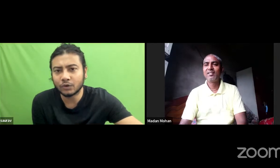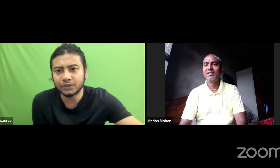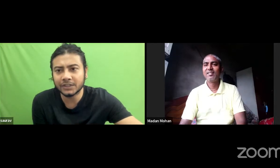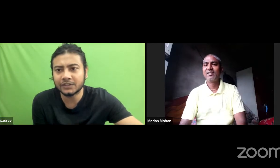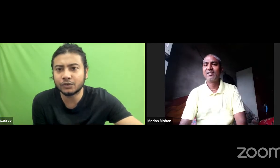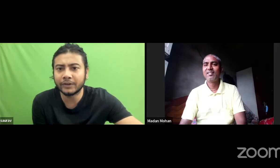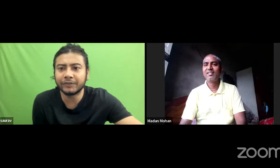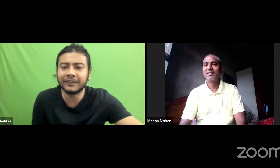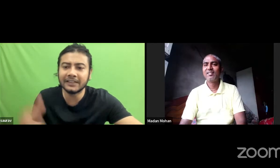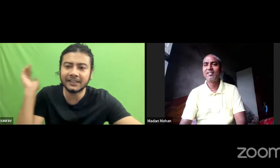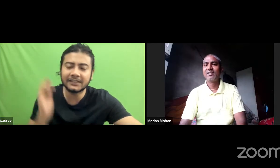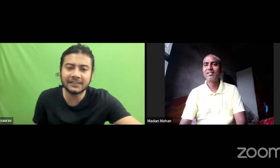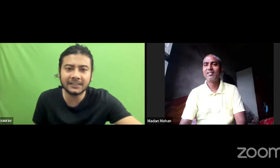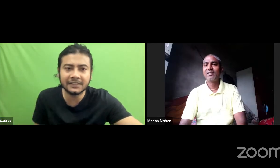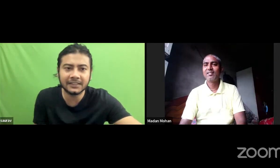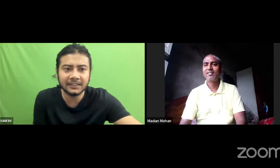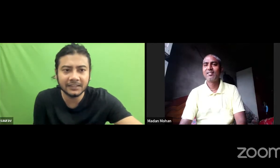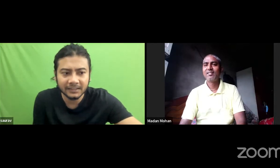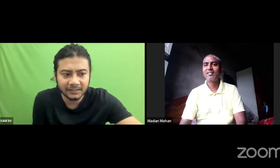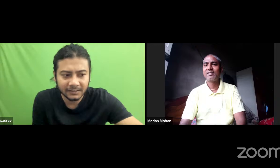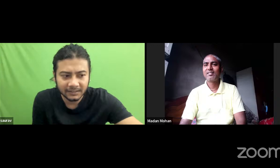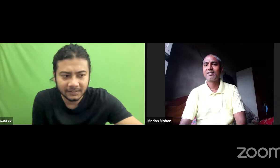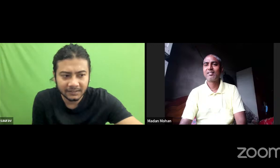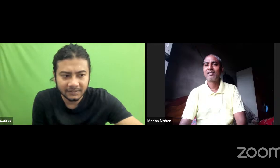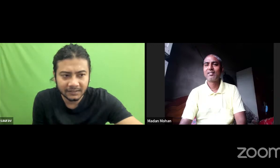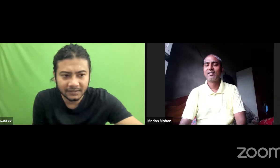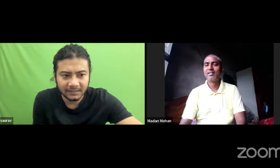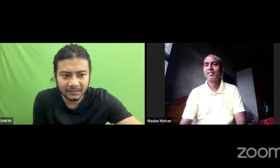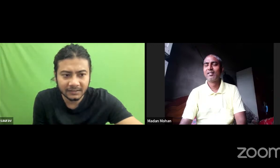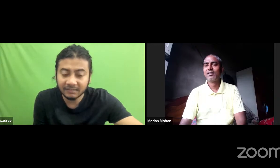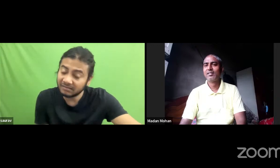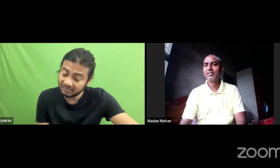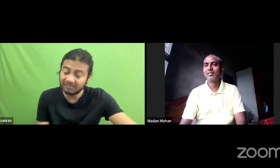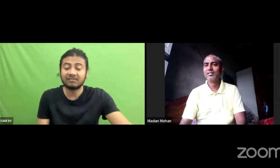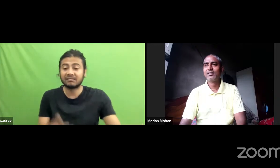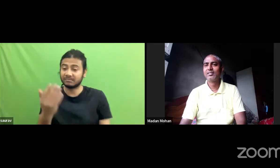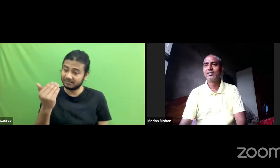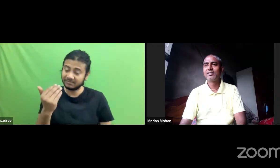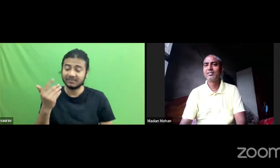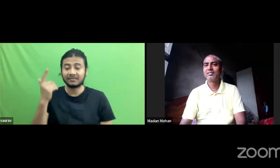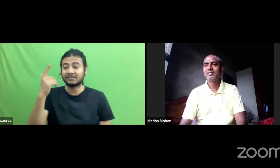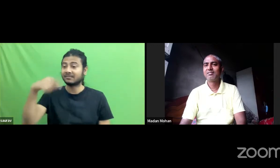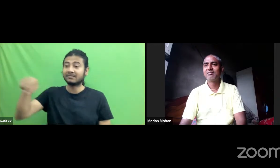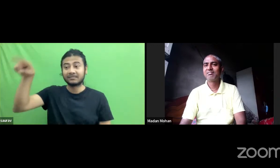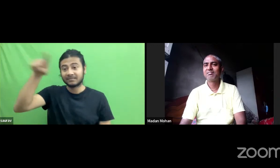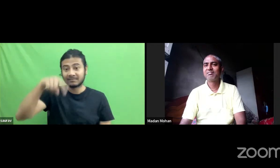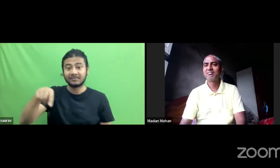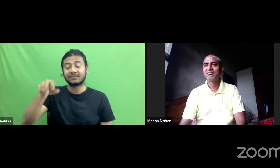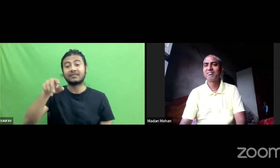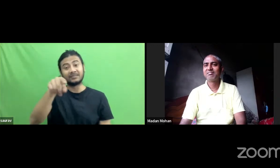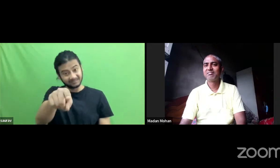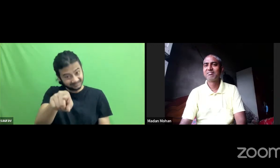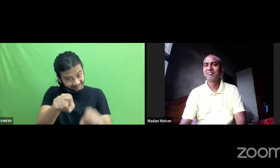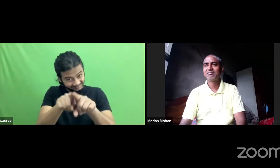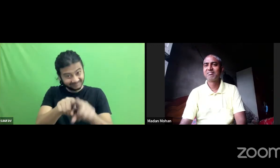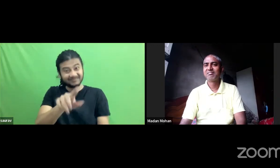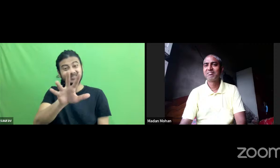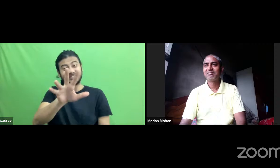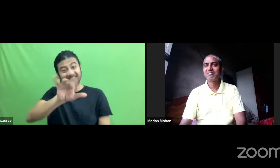do more. You can do more. 60. 64, 32, you can do more. But the kind of life you're living, you are finding